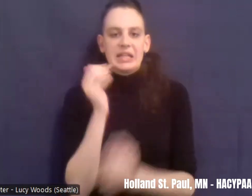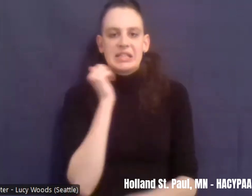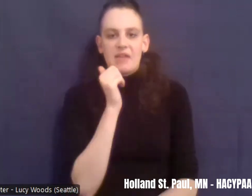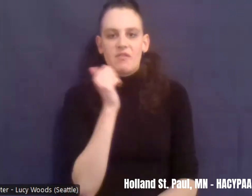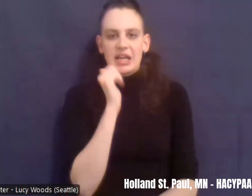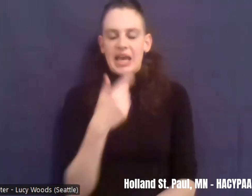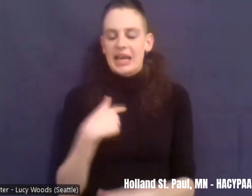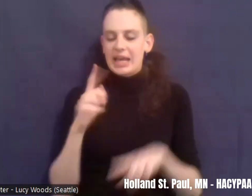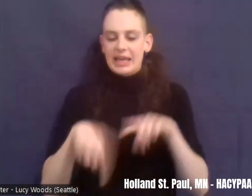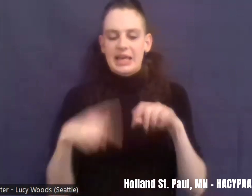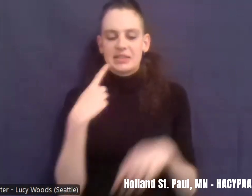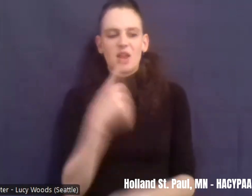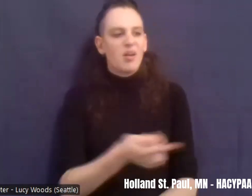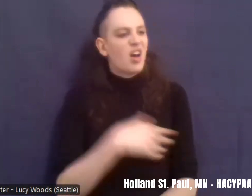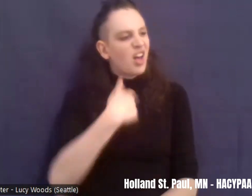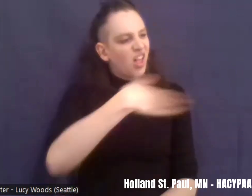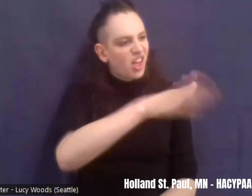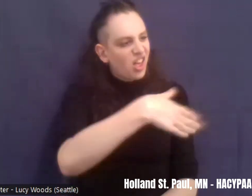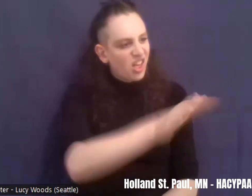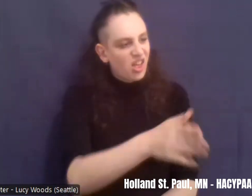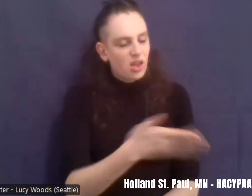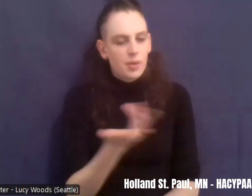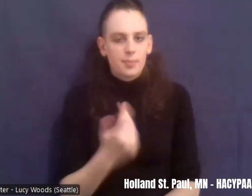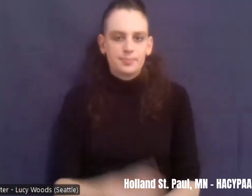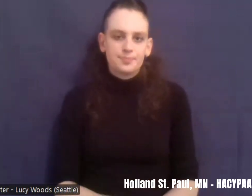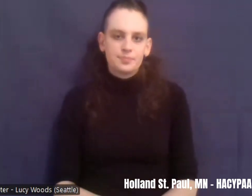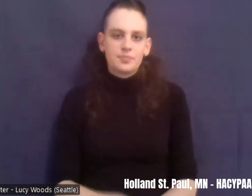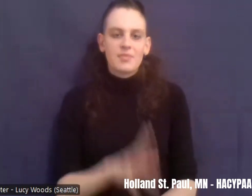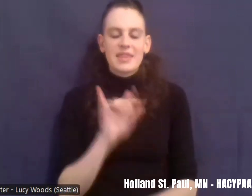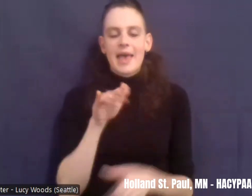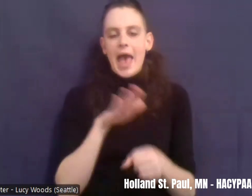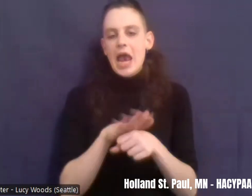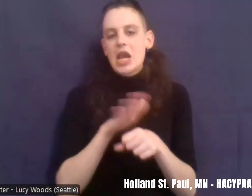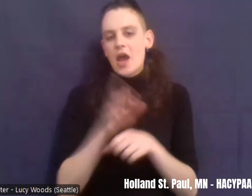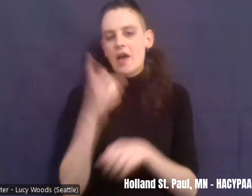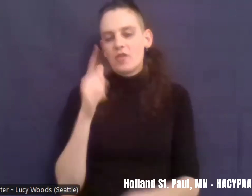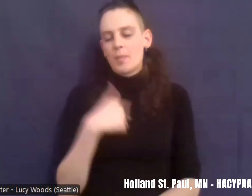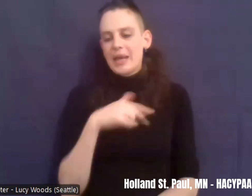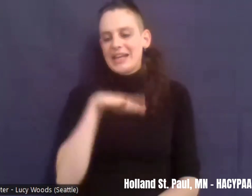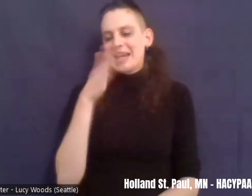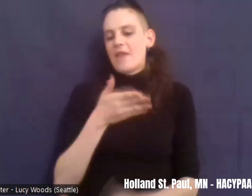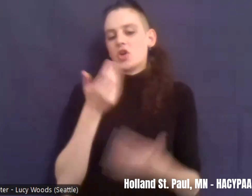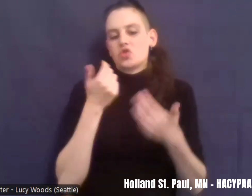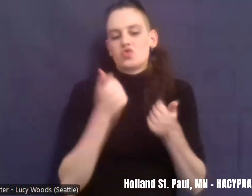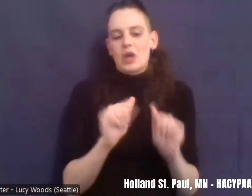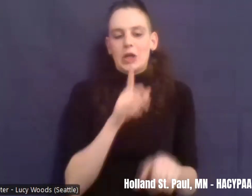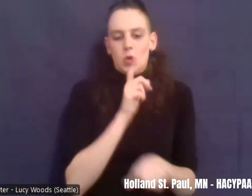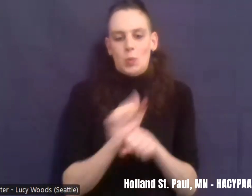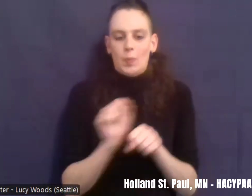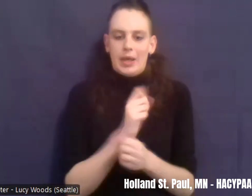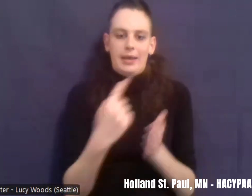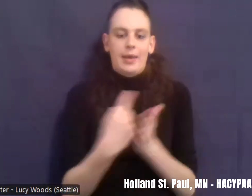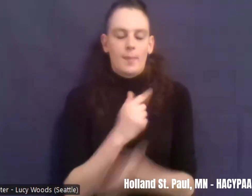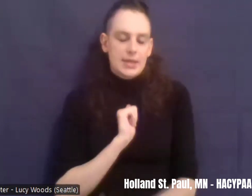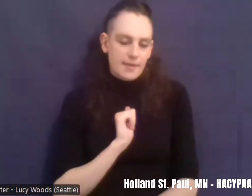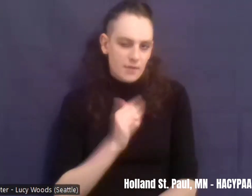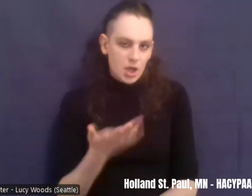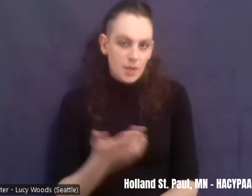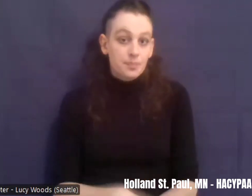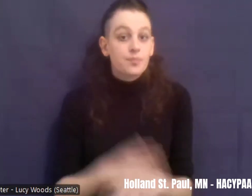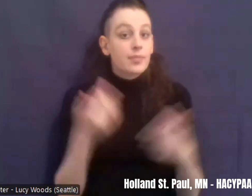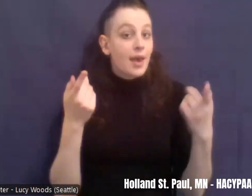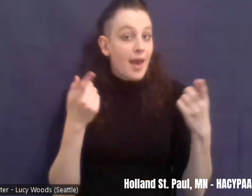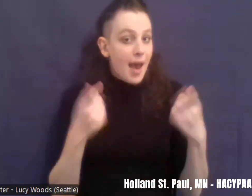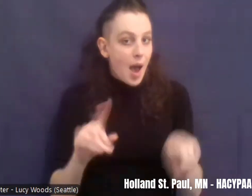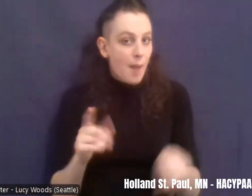away. So like that was enough for me to like never try to actually like end it that way. So what ended up happening was I drank